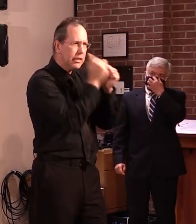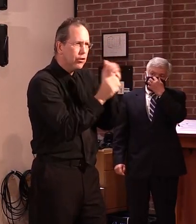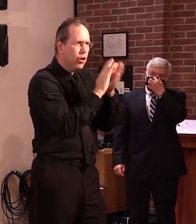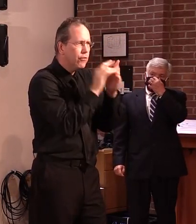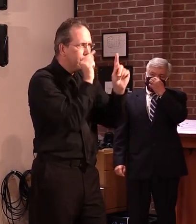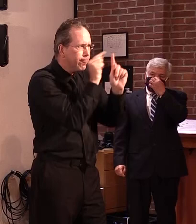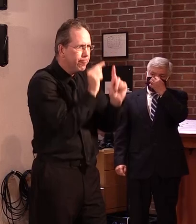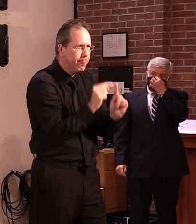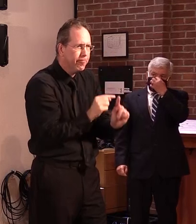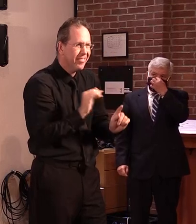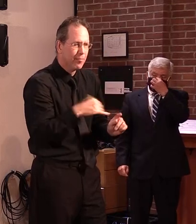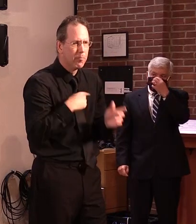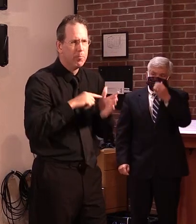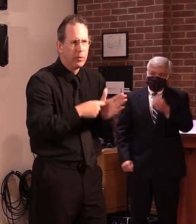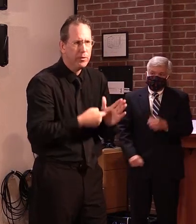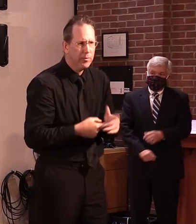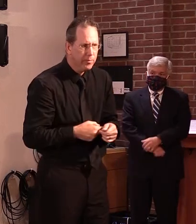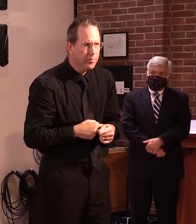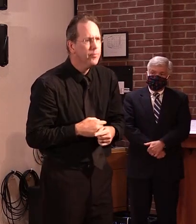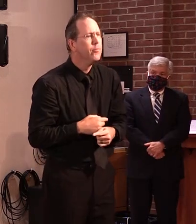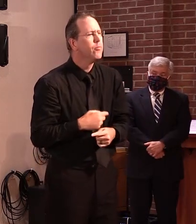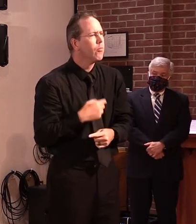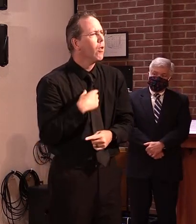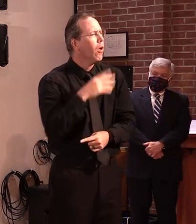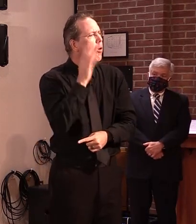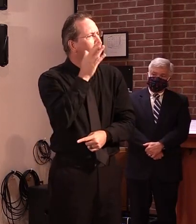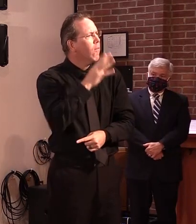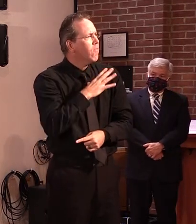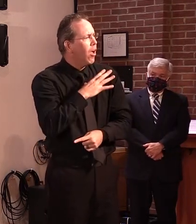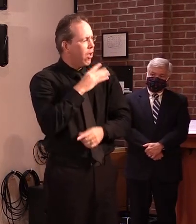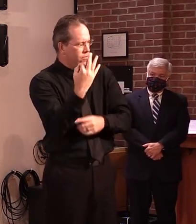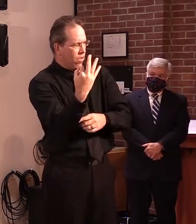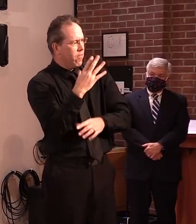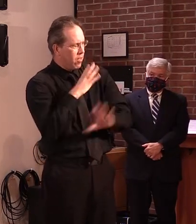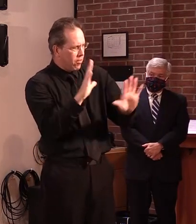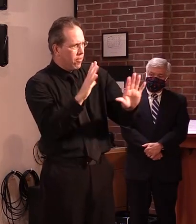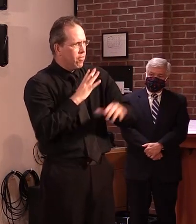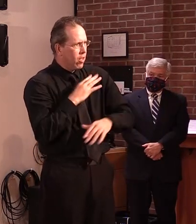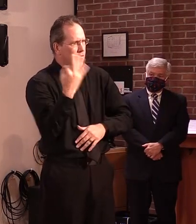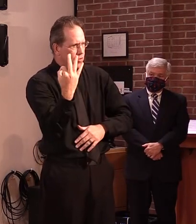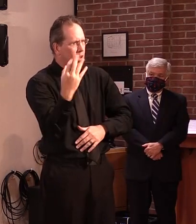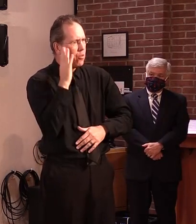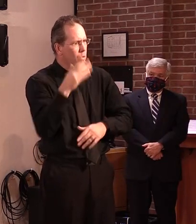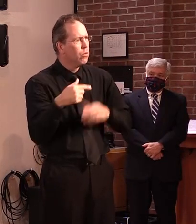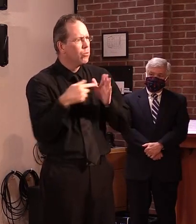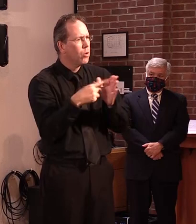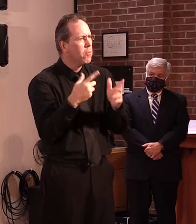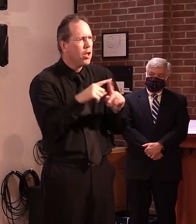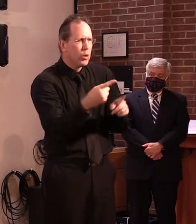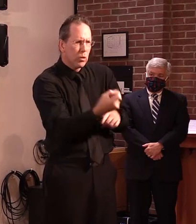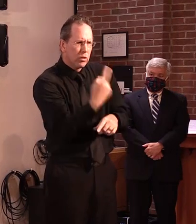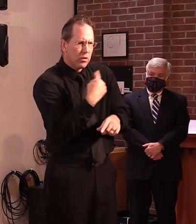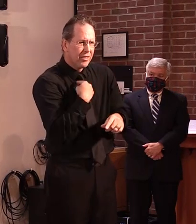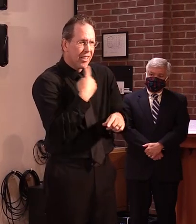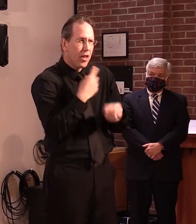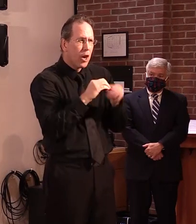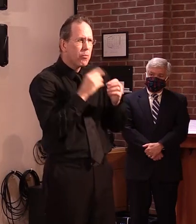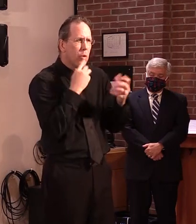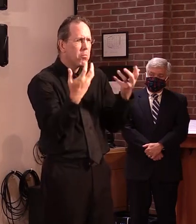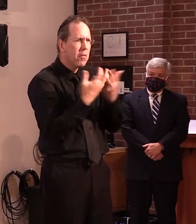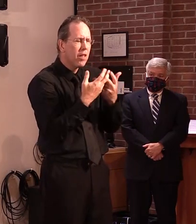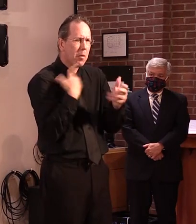that doesn't add up to ours, and you're saying that ours must be wrong, and I'm saying our number, we believe our number is